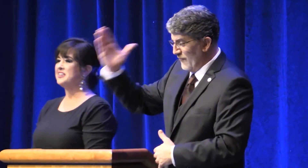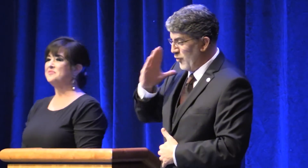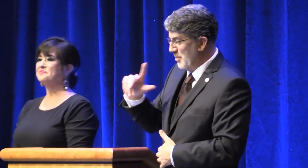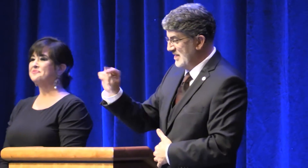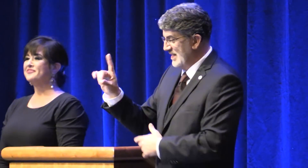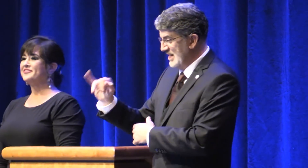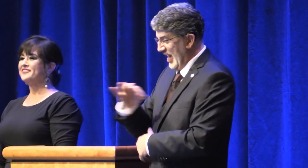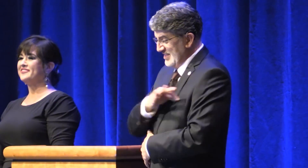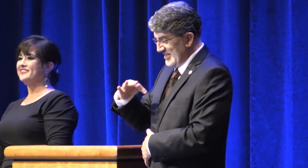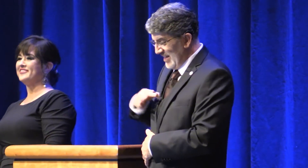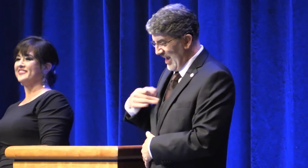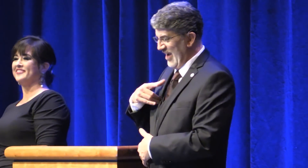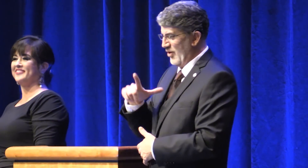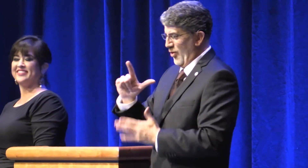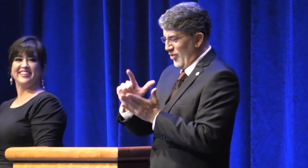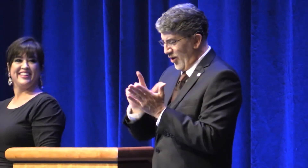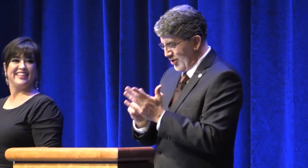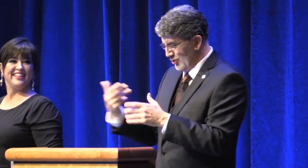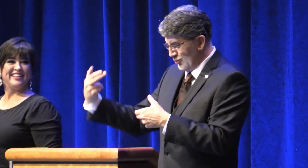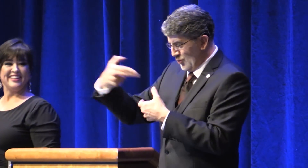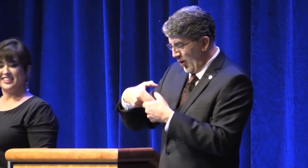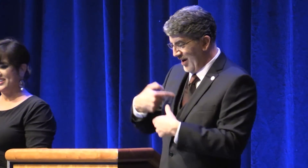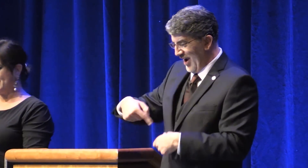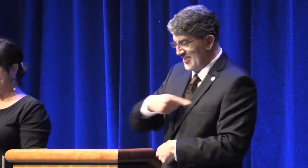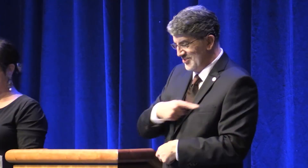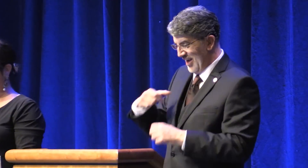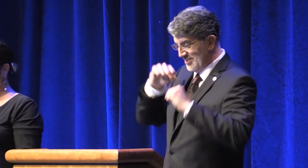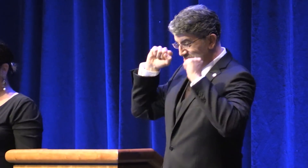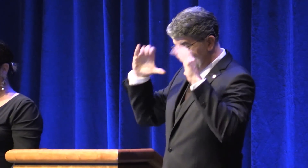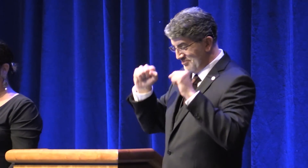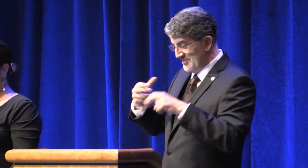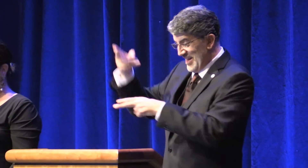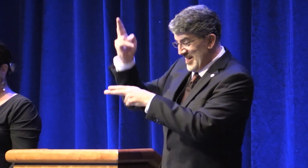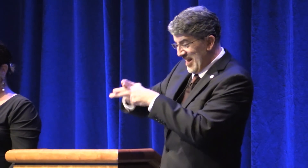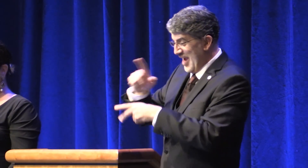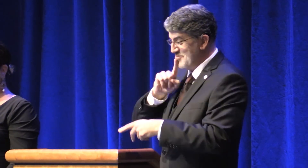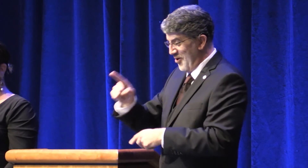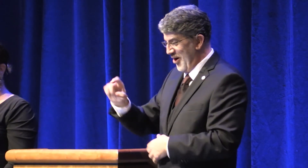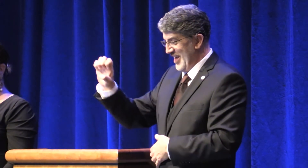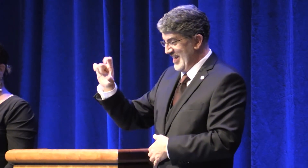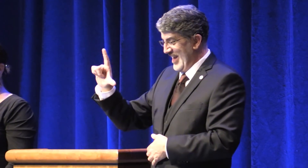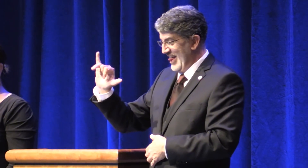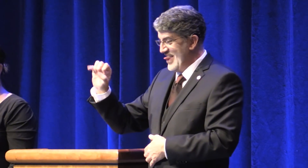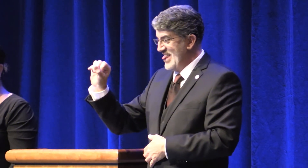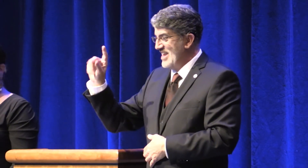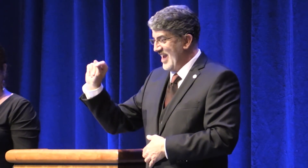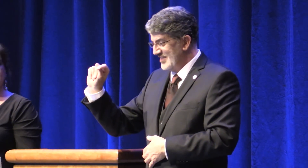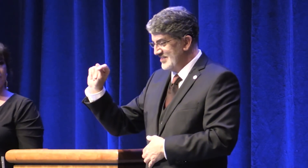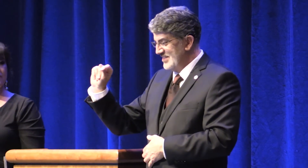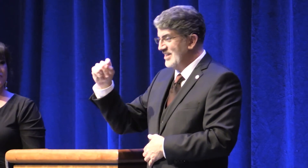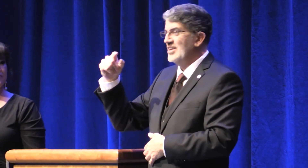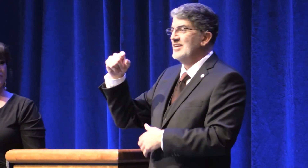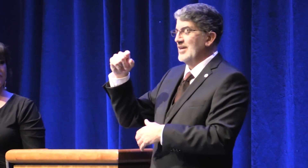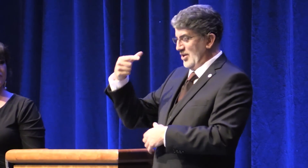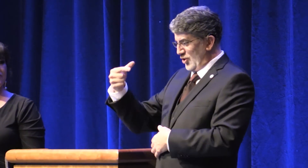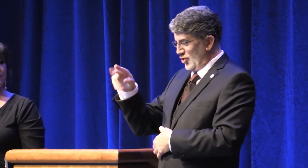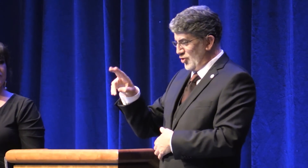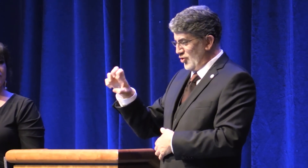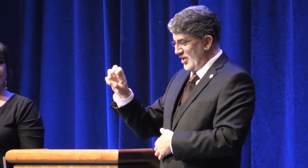We're pleased to have former TDI staff and attorneys join us. Elliot Greenwald.